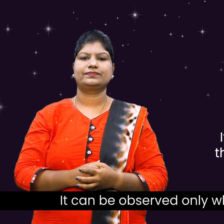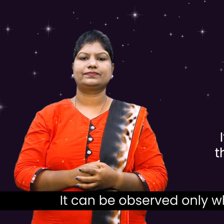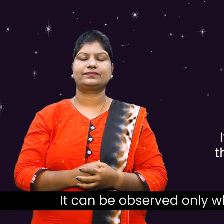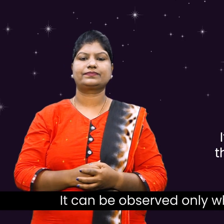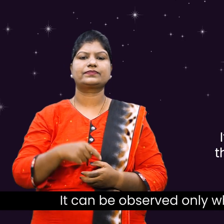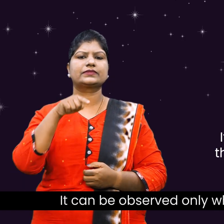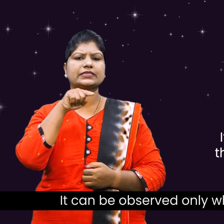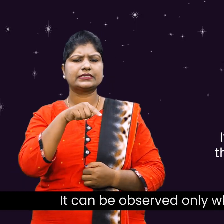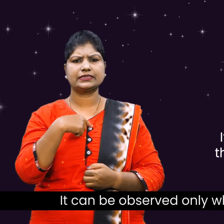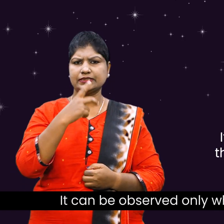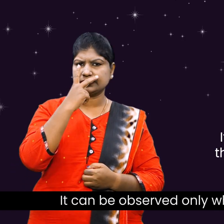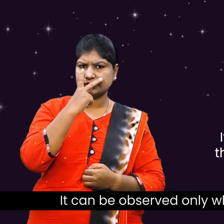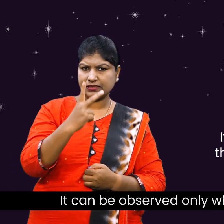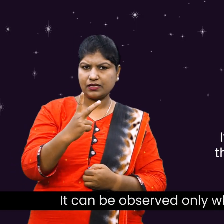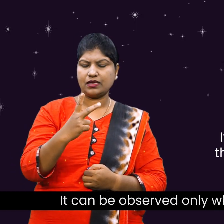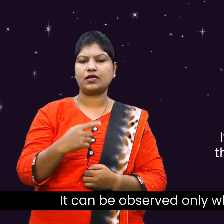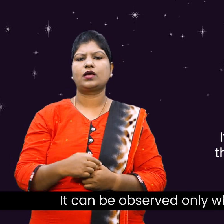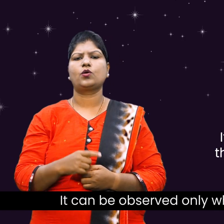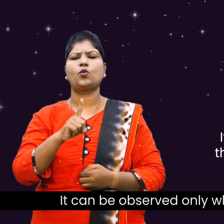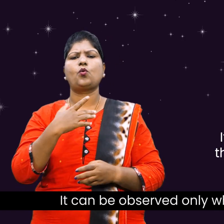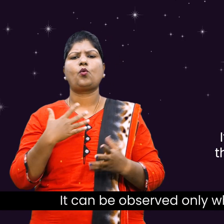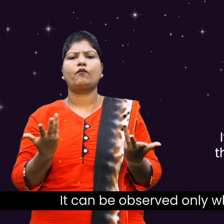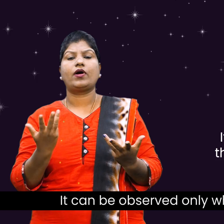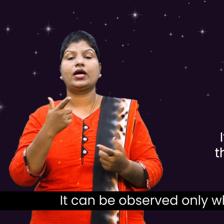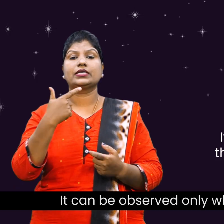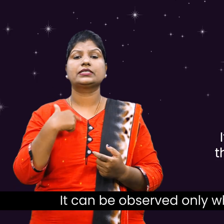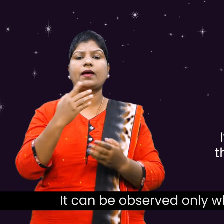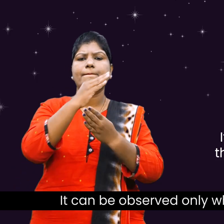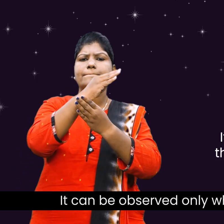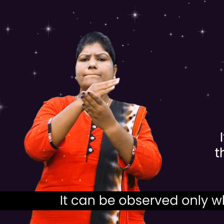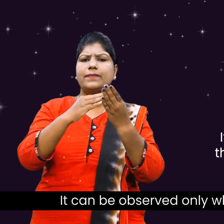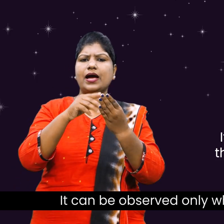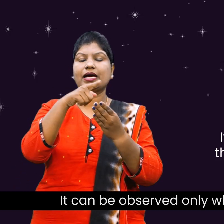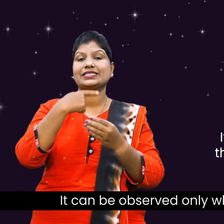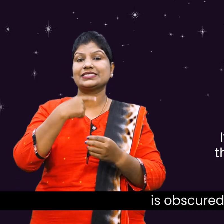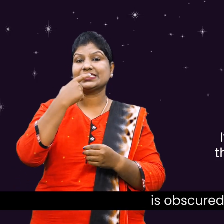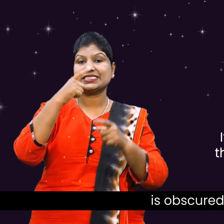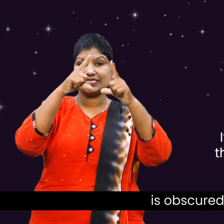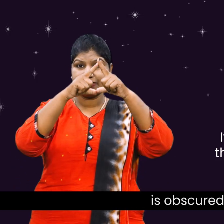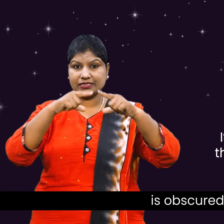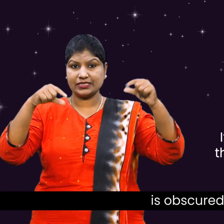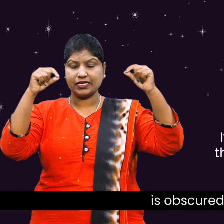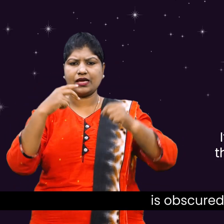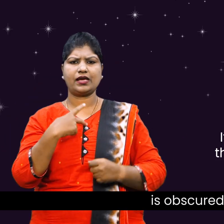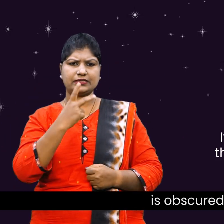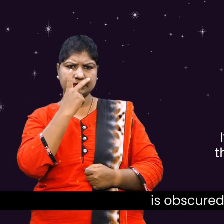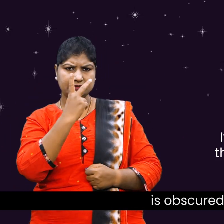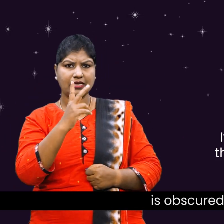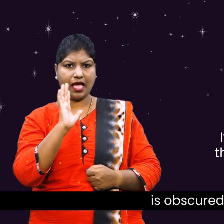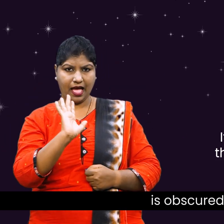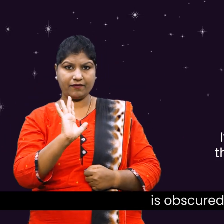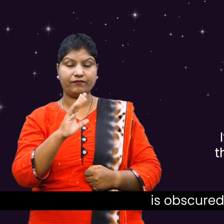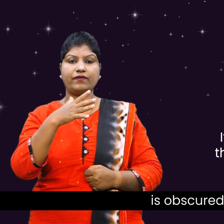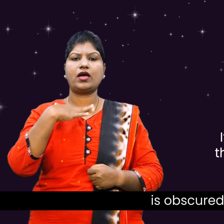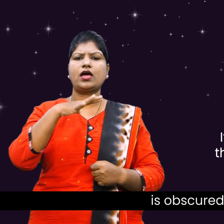It can be observed only when part of the moon's visible surface is obscured